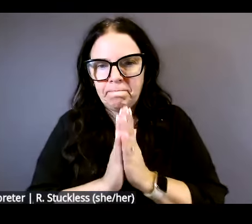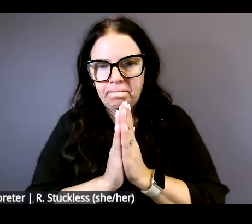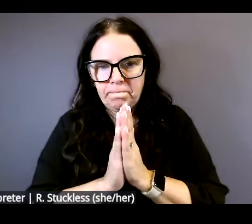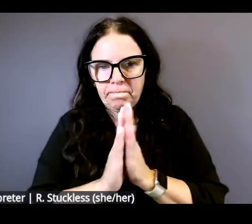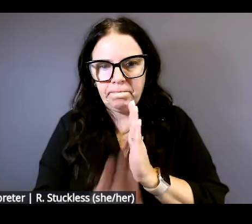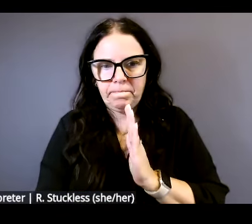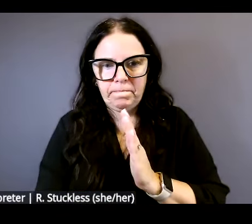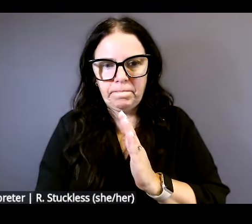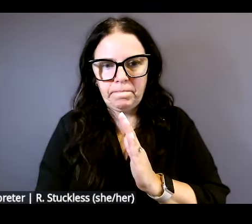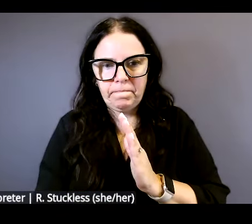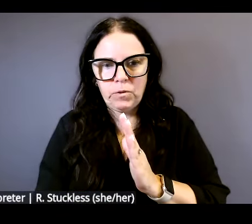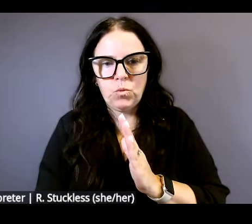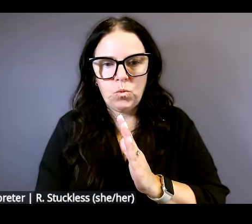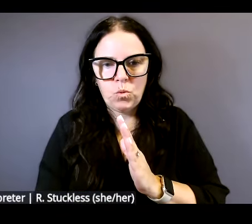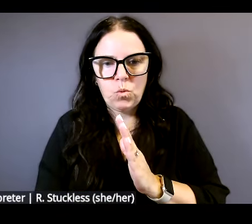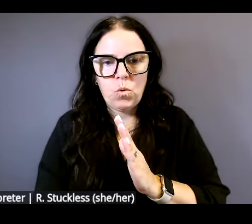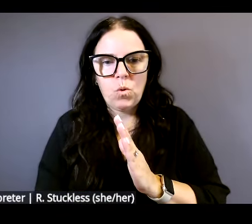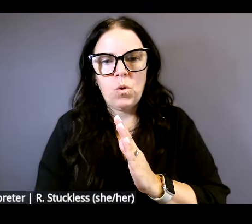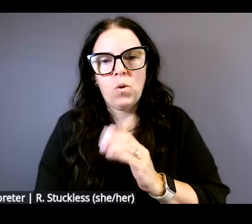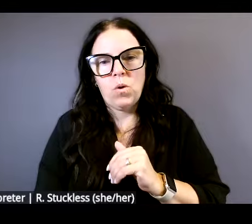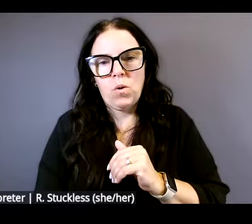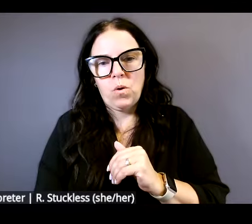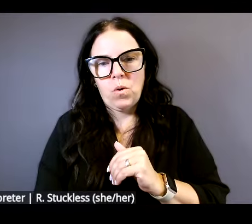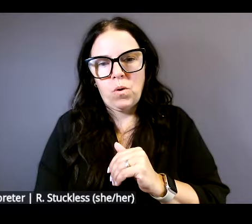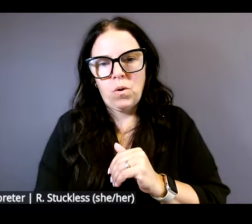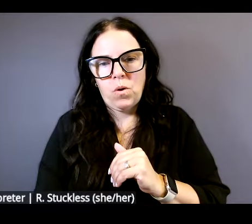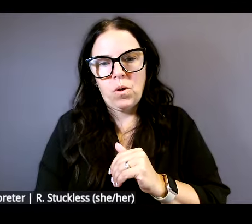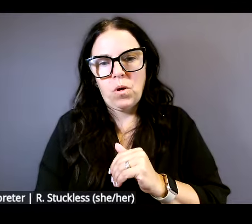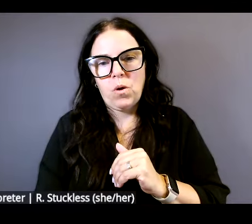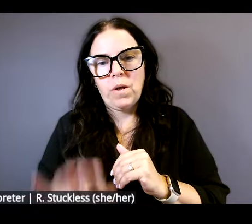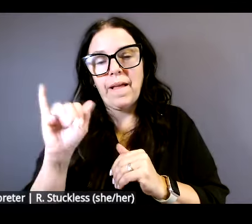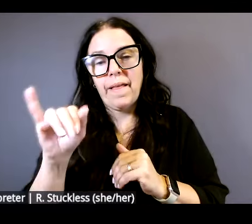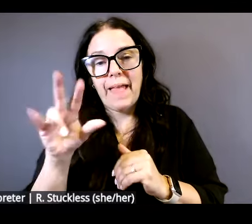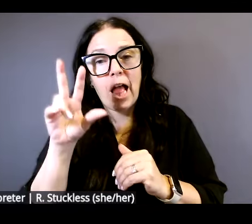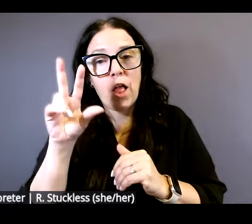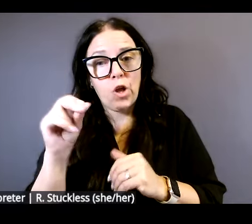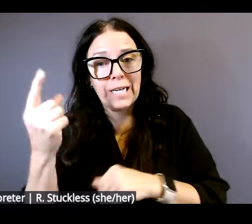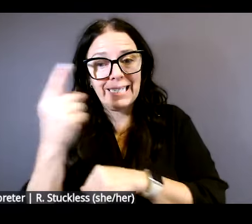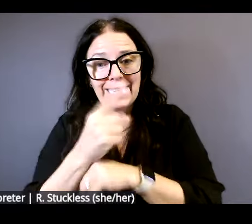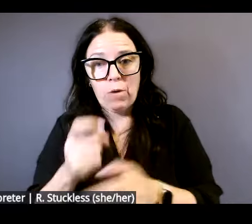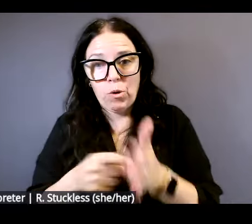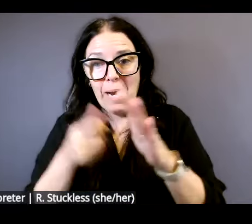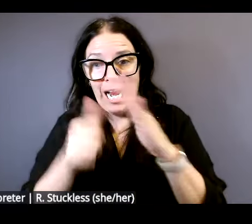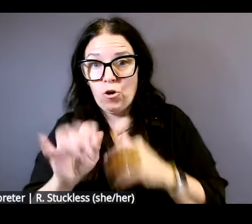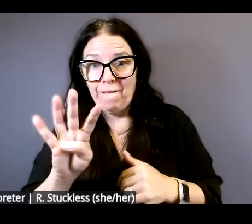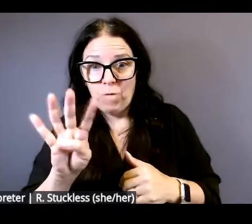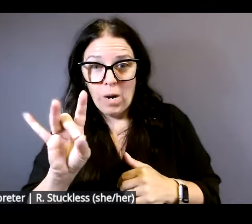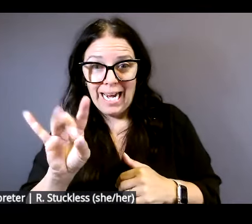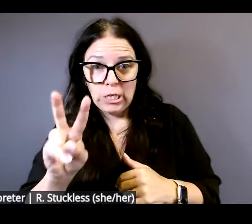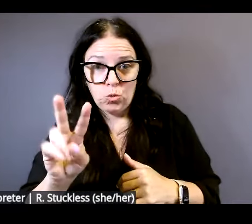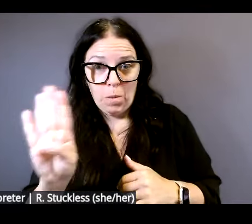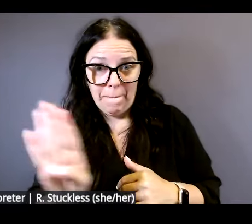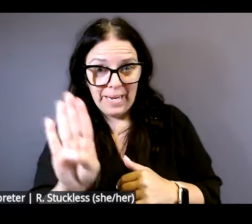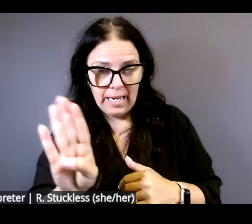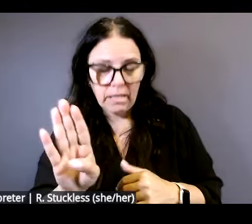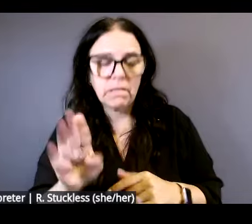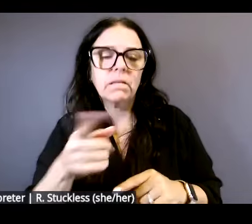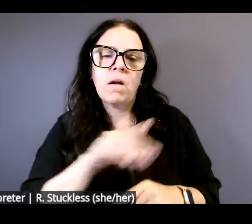the 30-day requirement under 482B is the board has 30 days